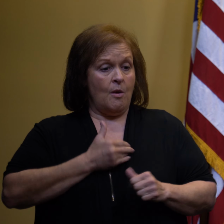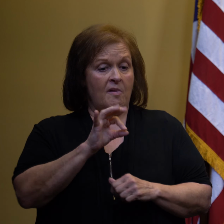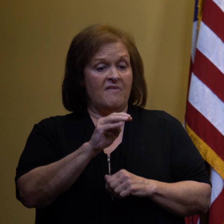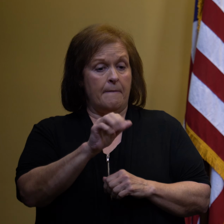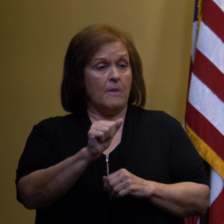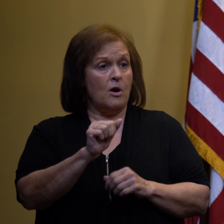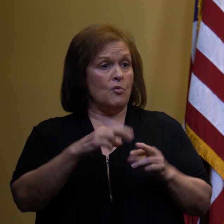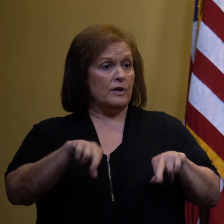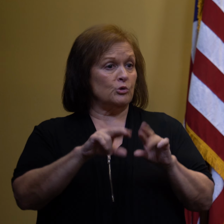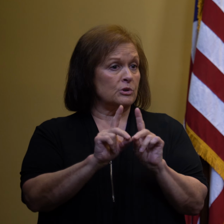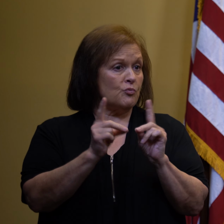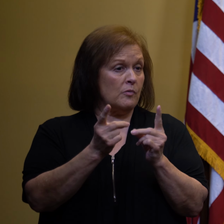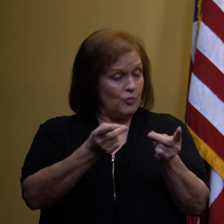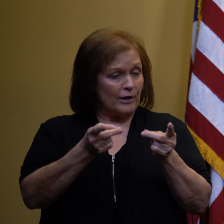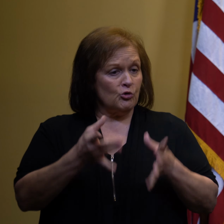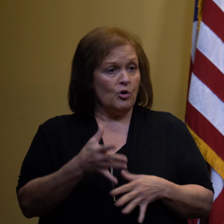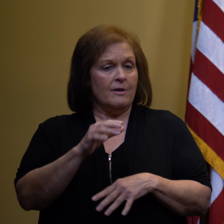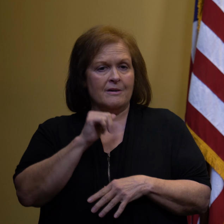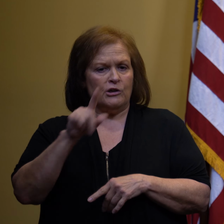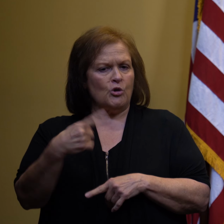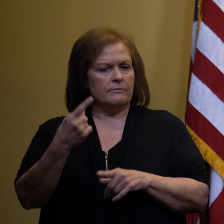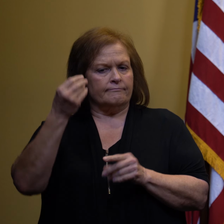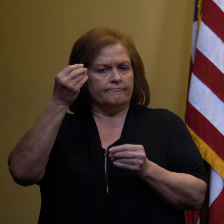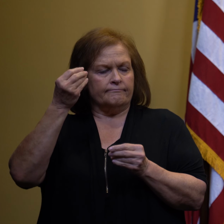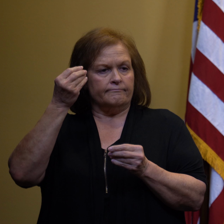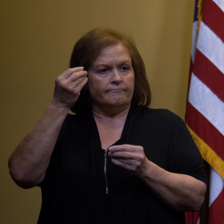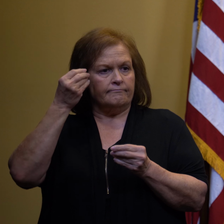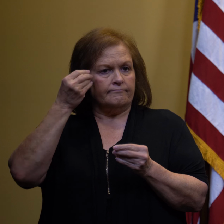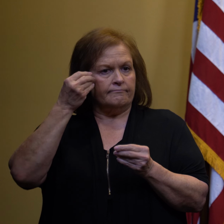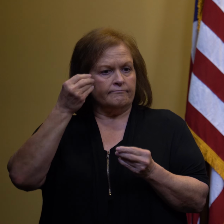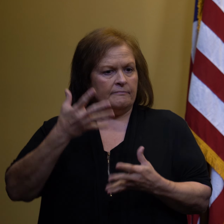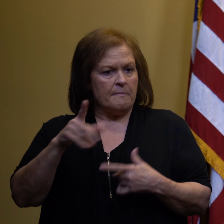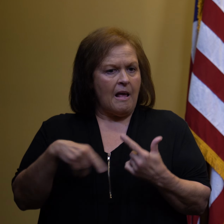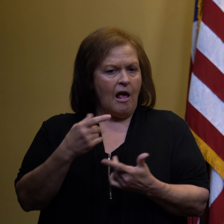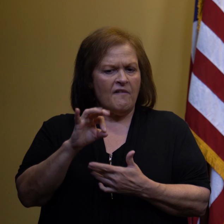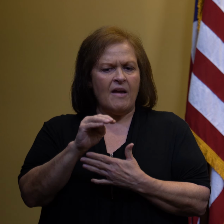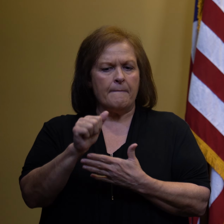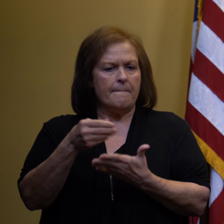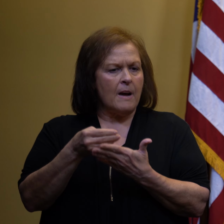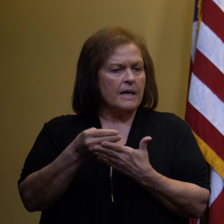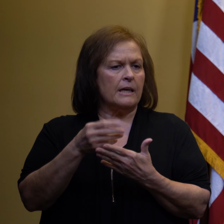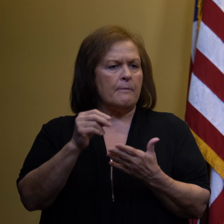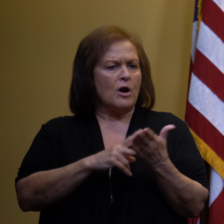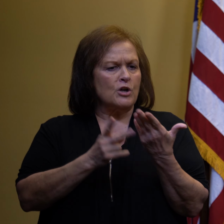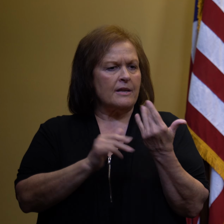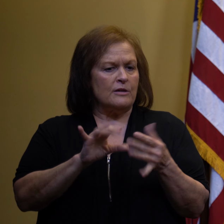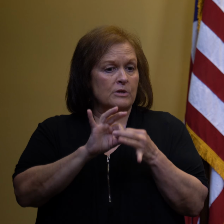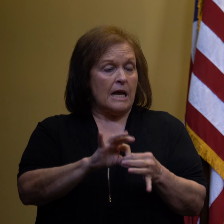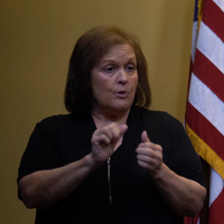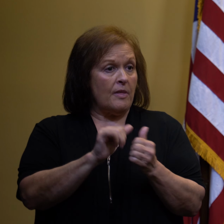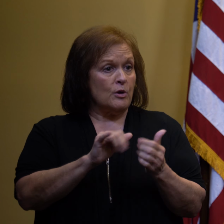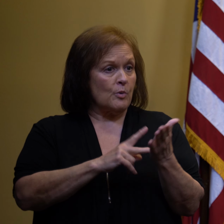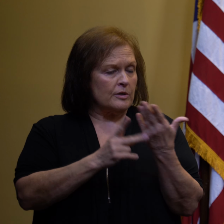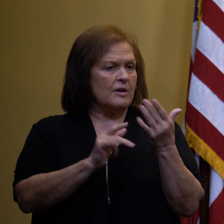FEMA regional director, not just giving updates on FEMA dollars and projects that are associated with those